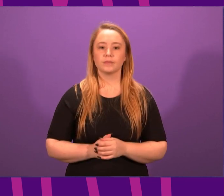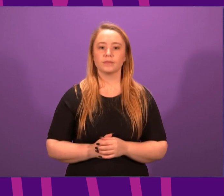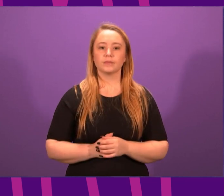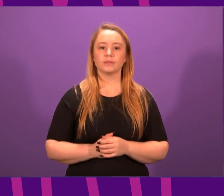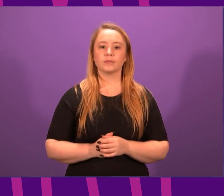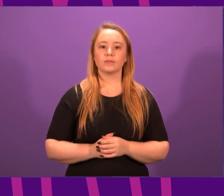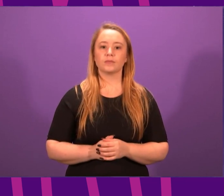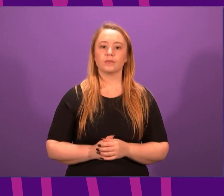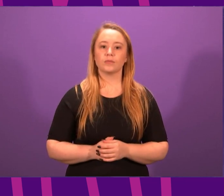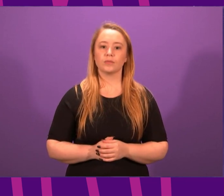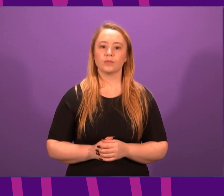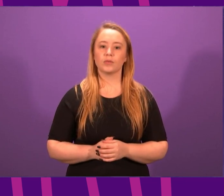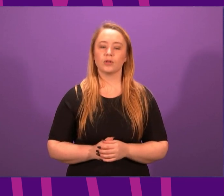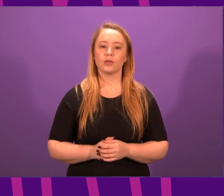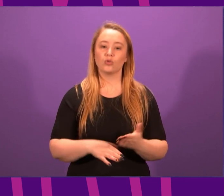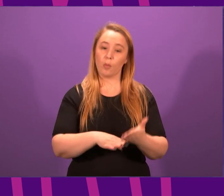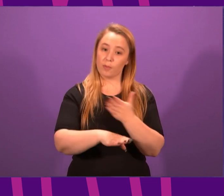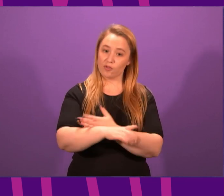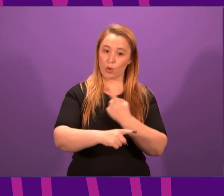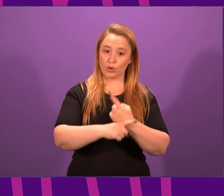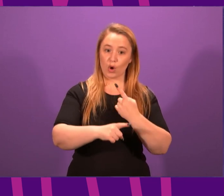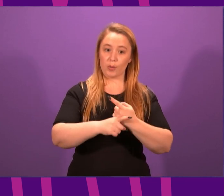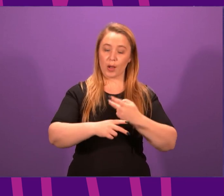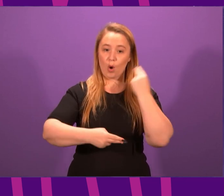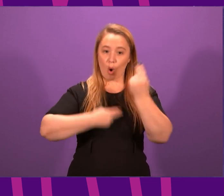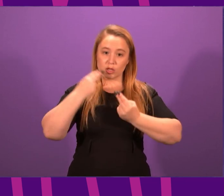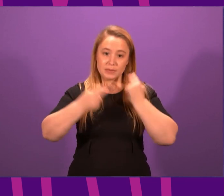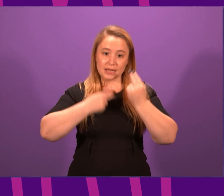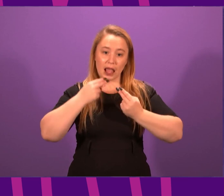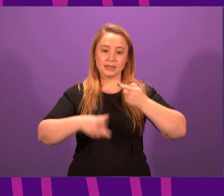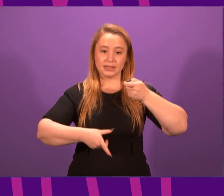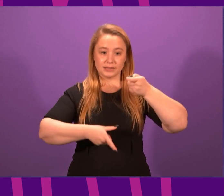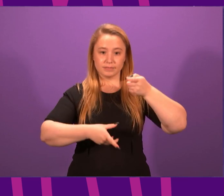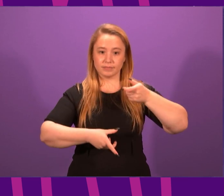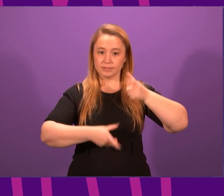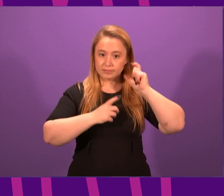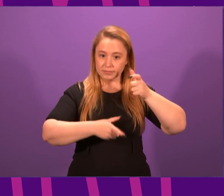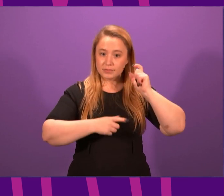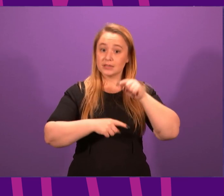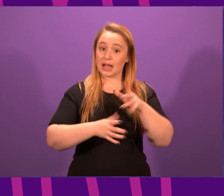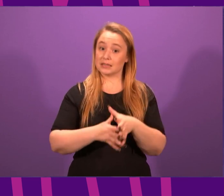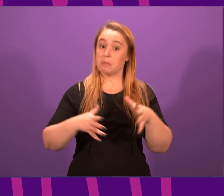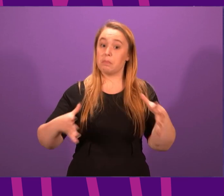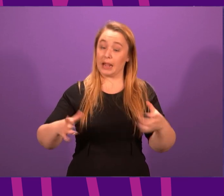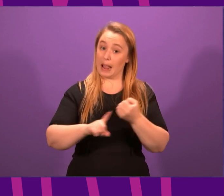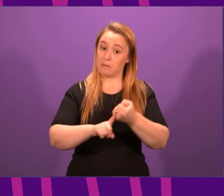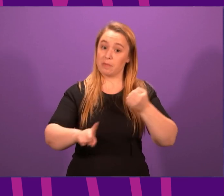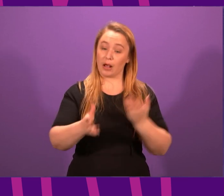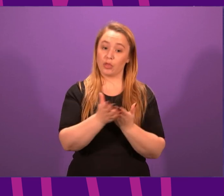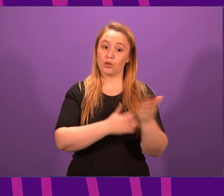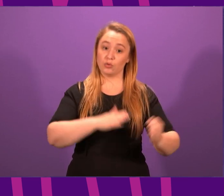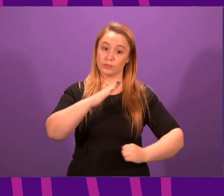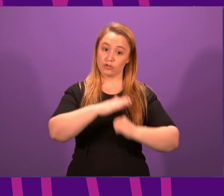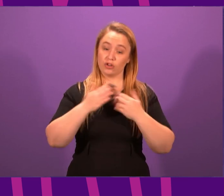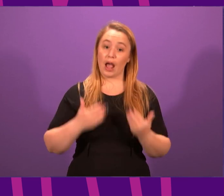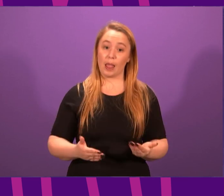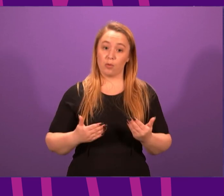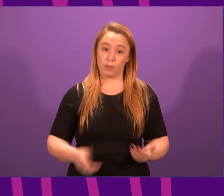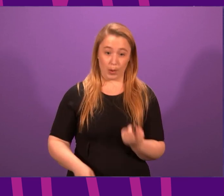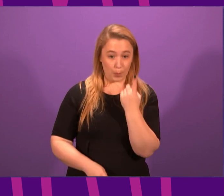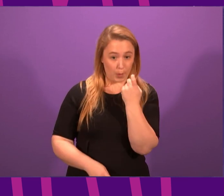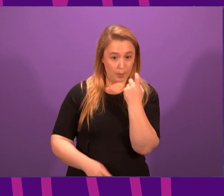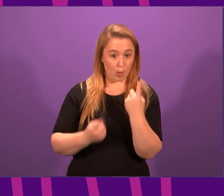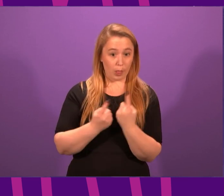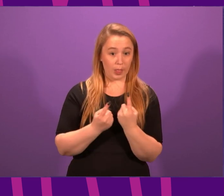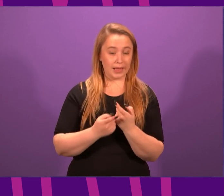turning to hospitality in a bit of detail, because that's one of the sectors bearing the biggest impact of current restrictions, let me mention one other